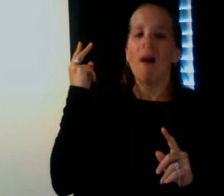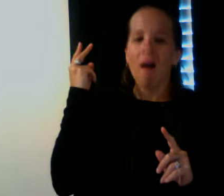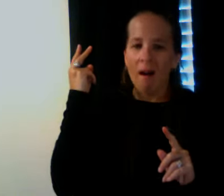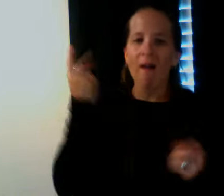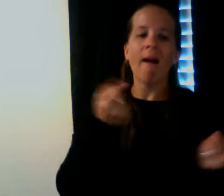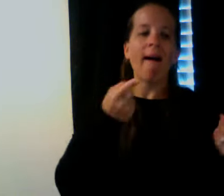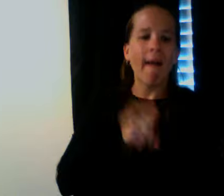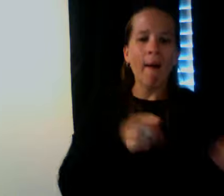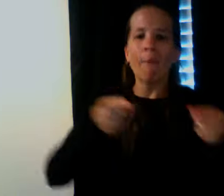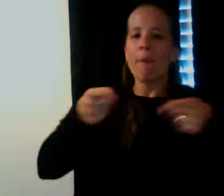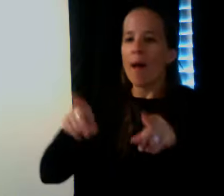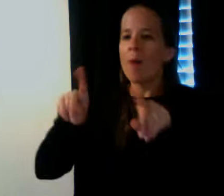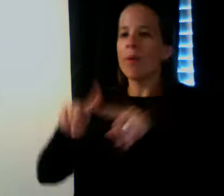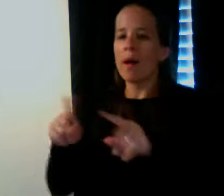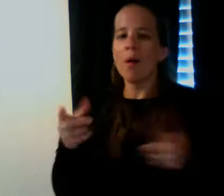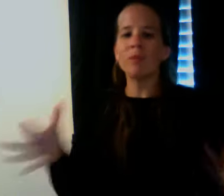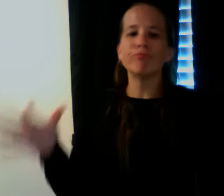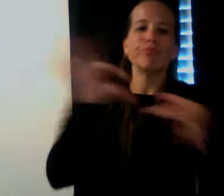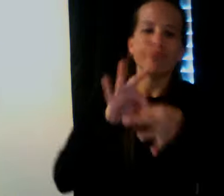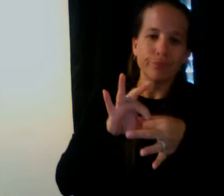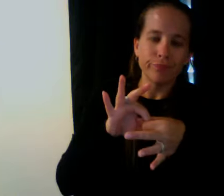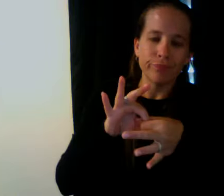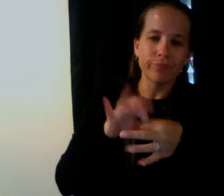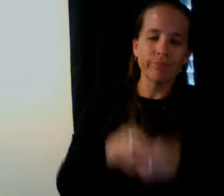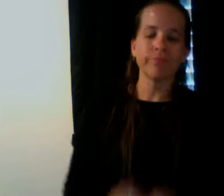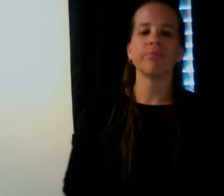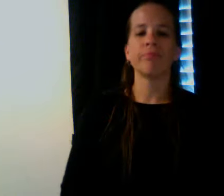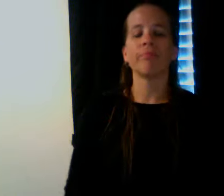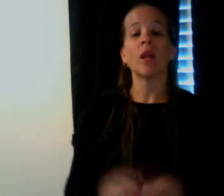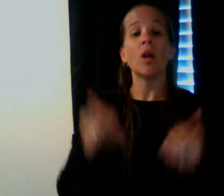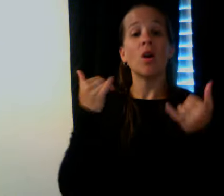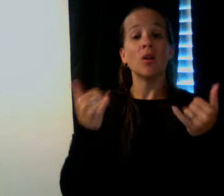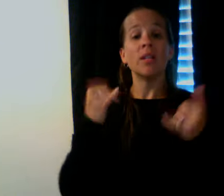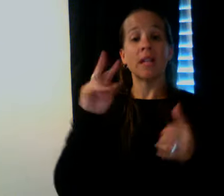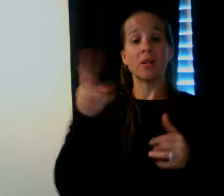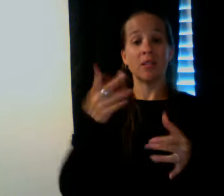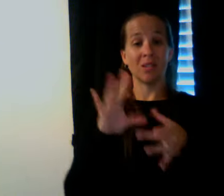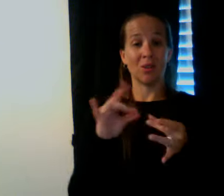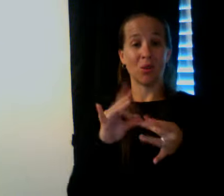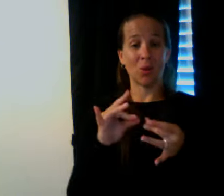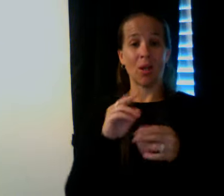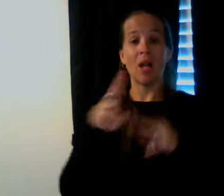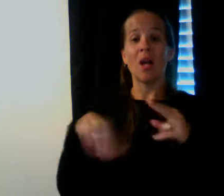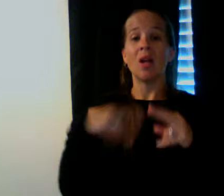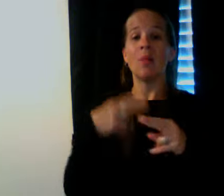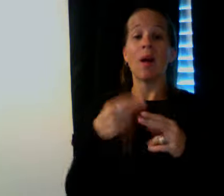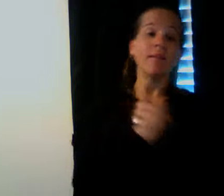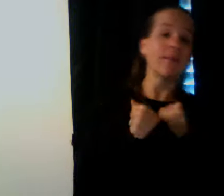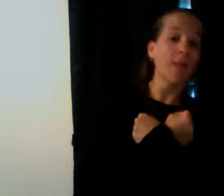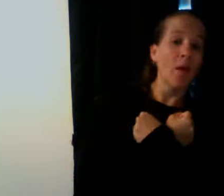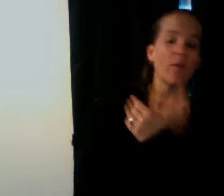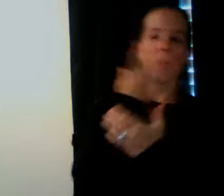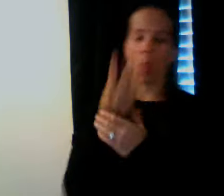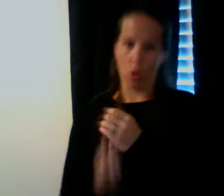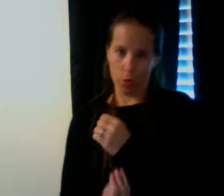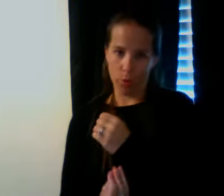My second story is about love and loss. I was lucky. I found what I loved to